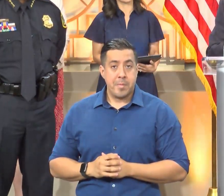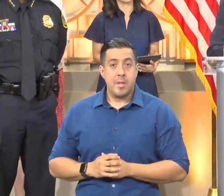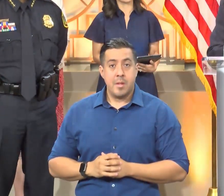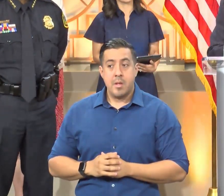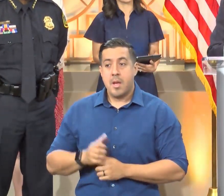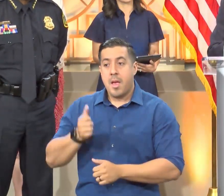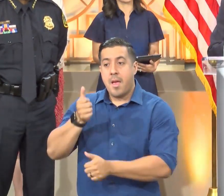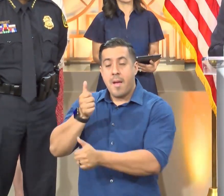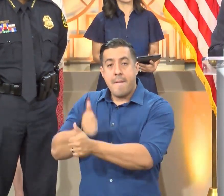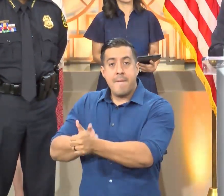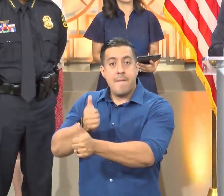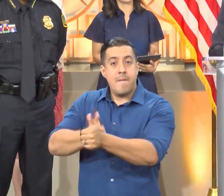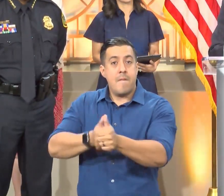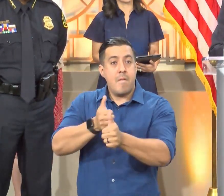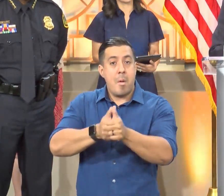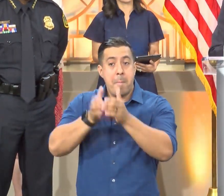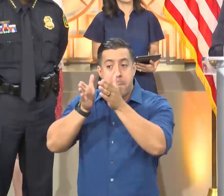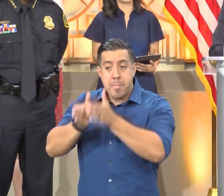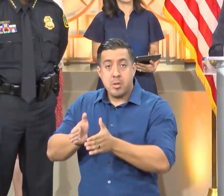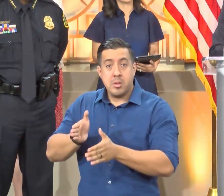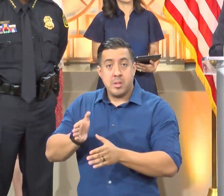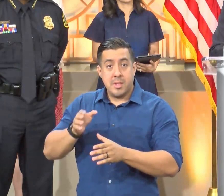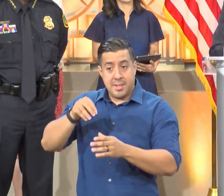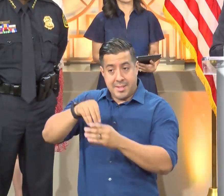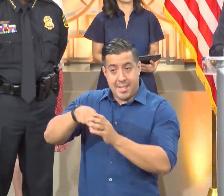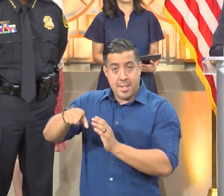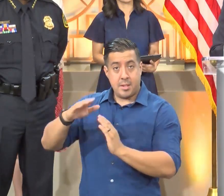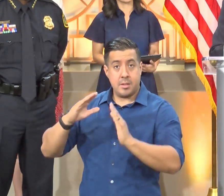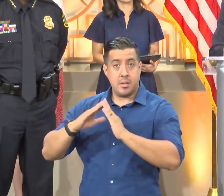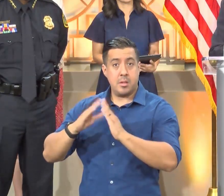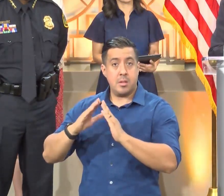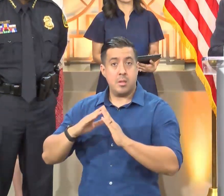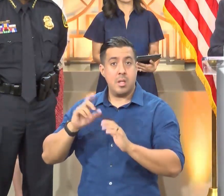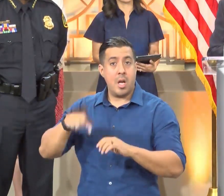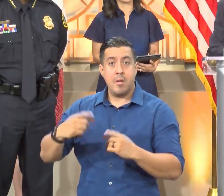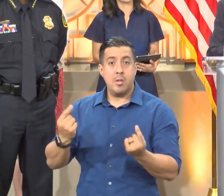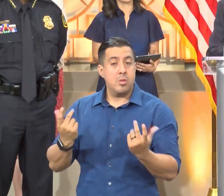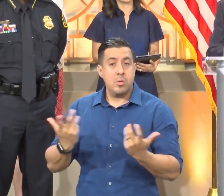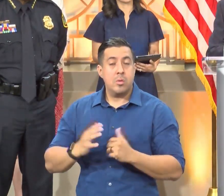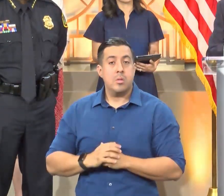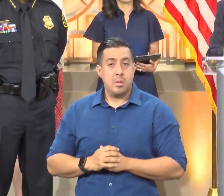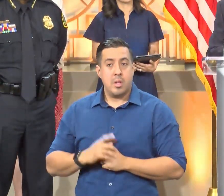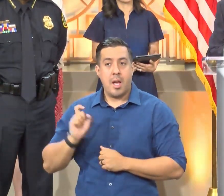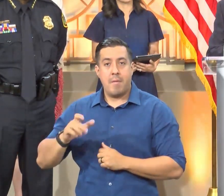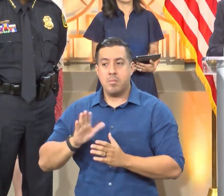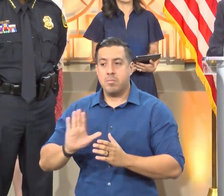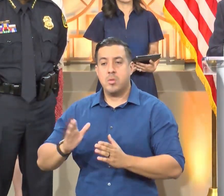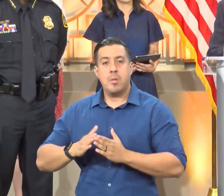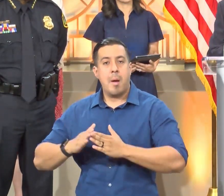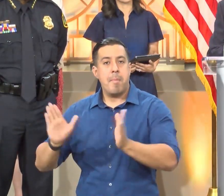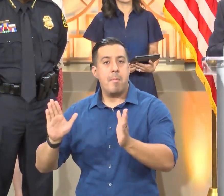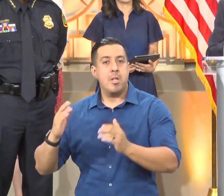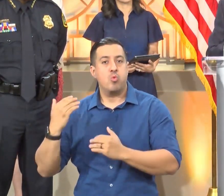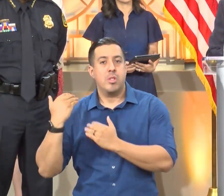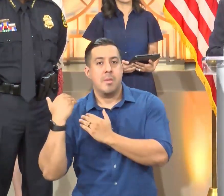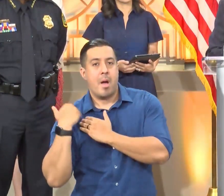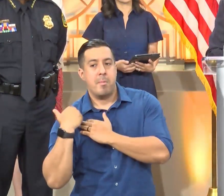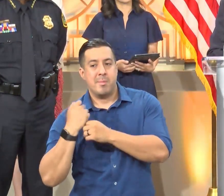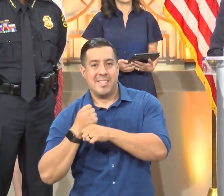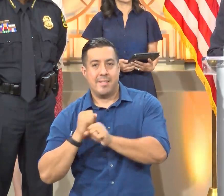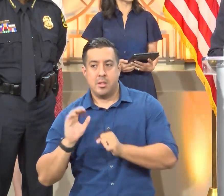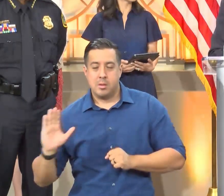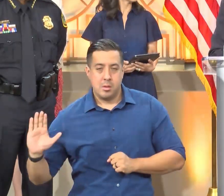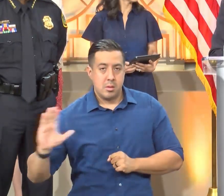every person in our city has to take public responsibility and safety as